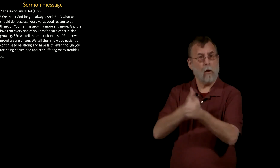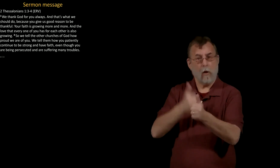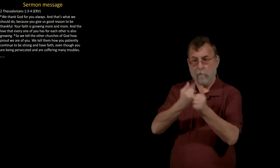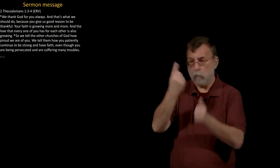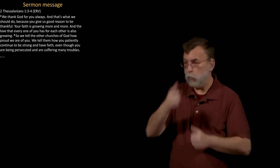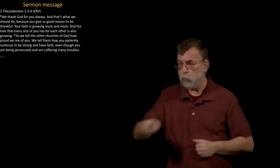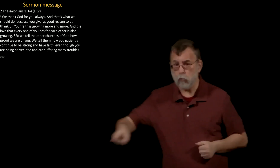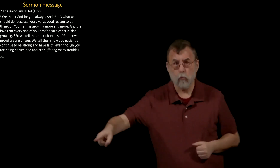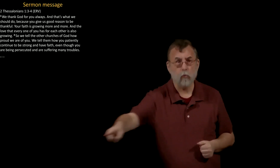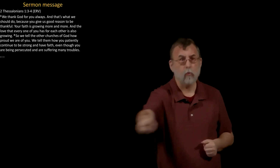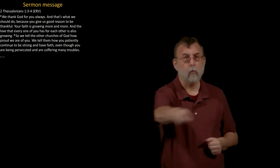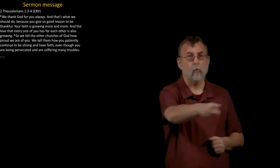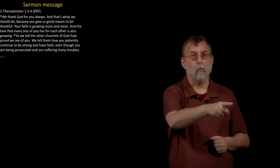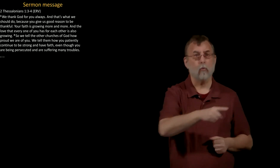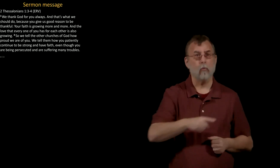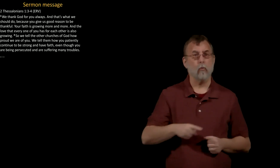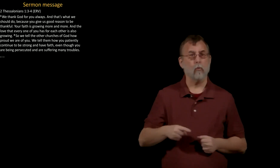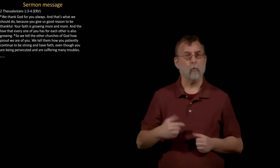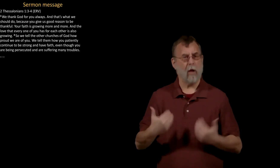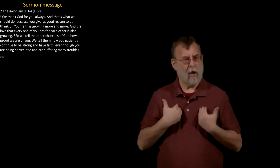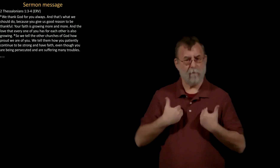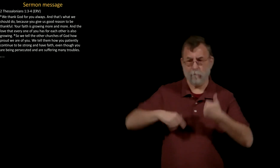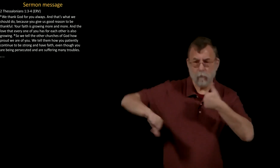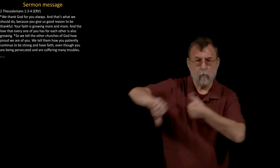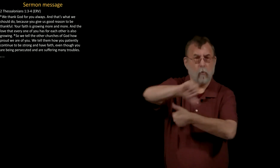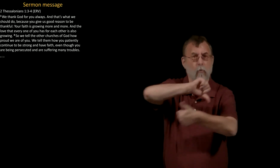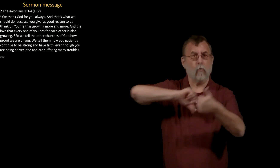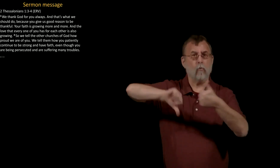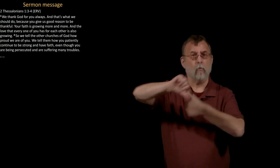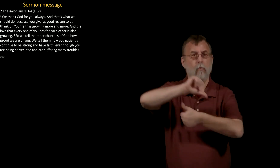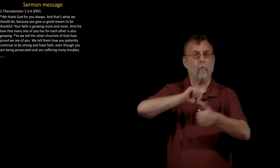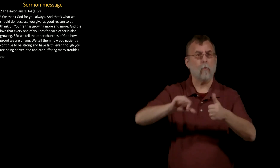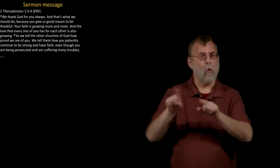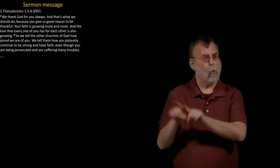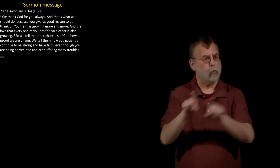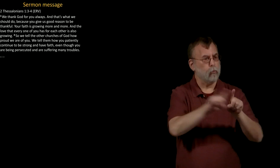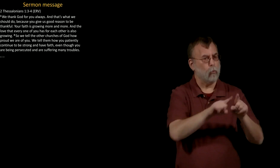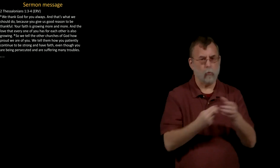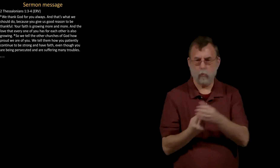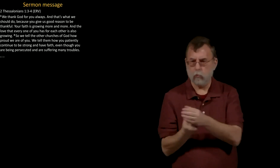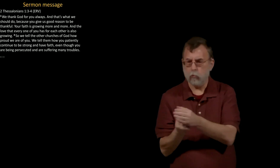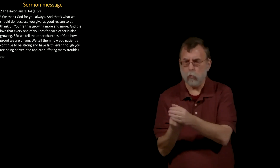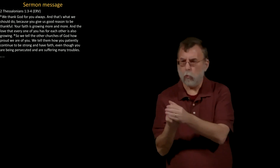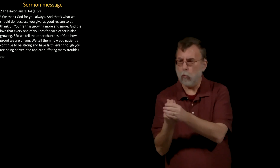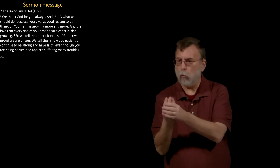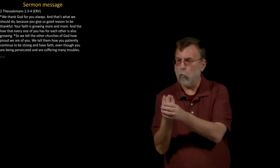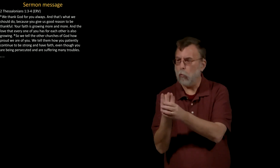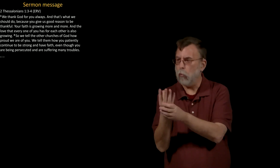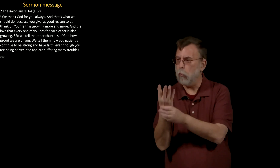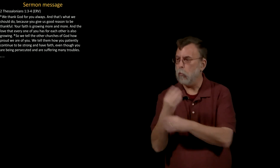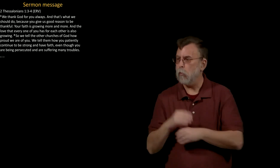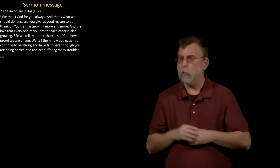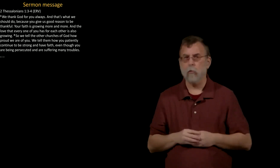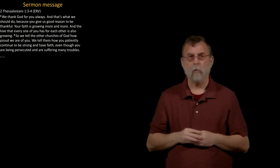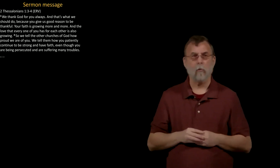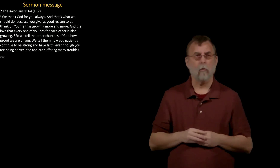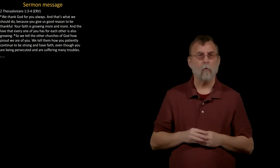love every one of you has for each other is also growing.